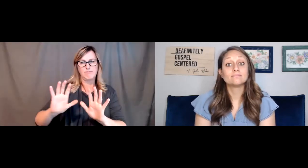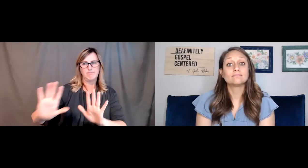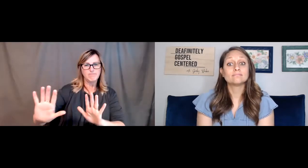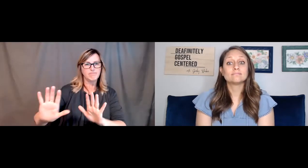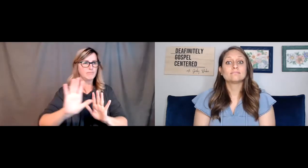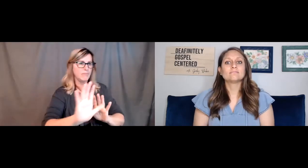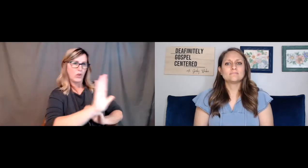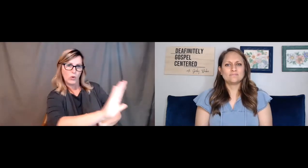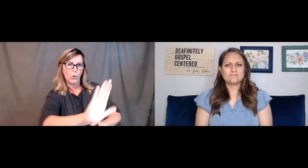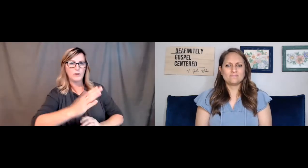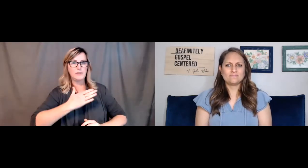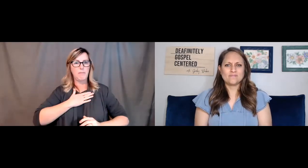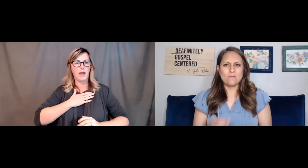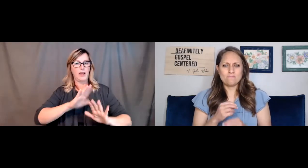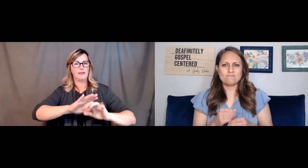us to